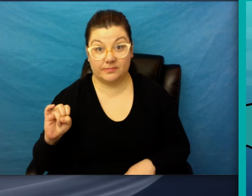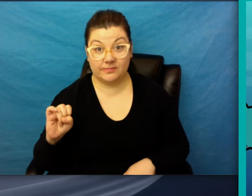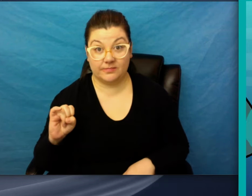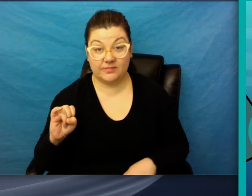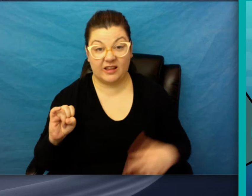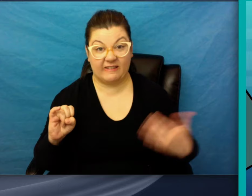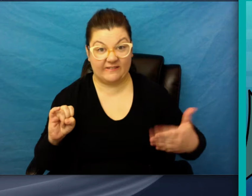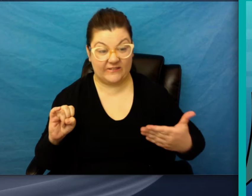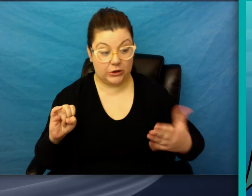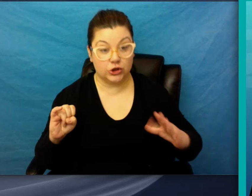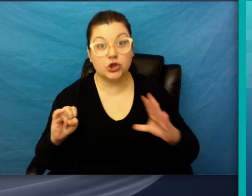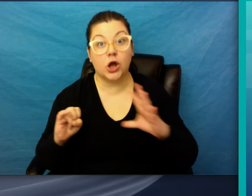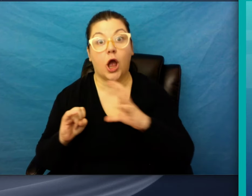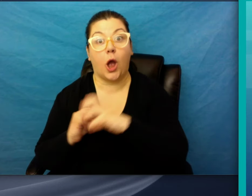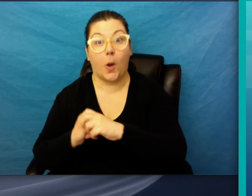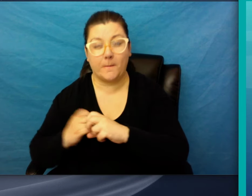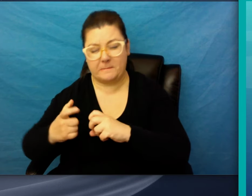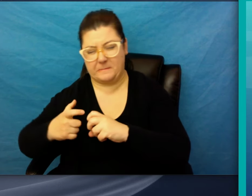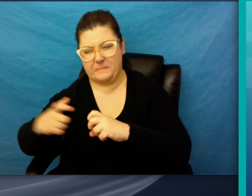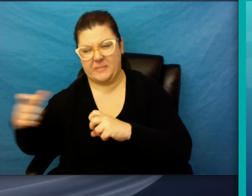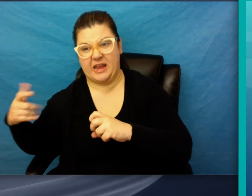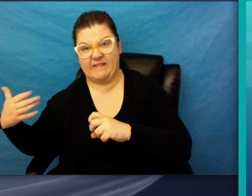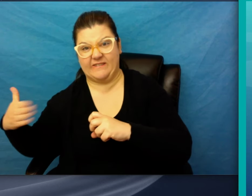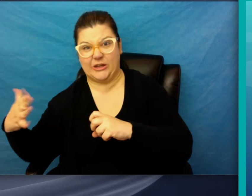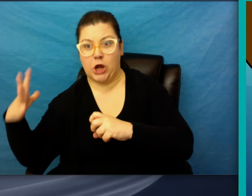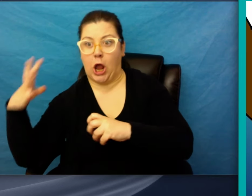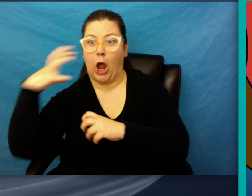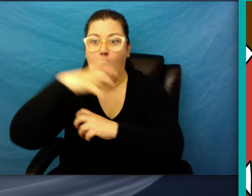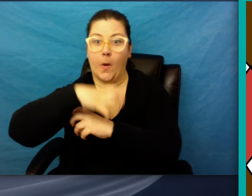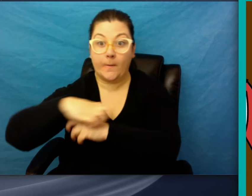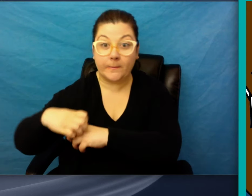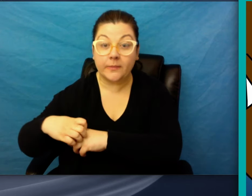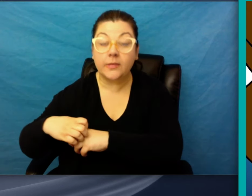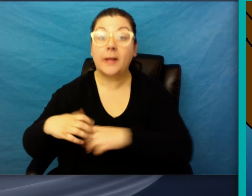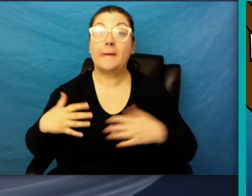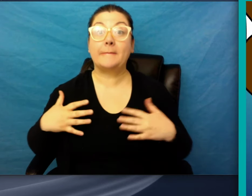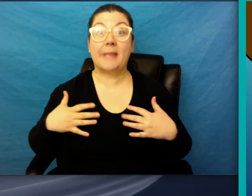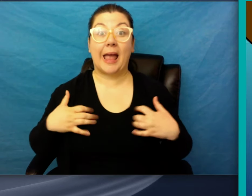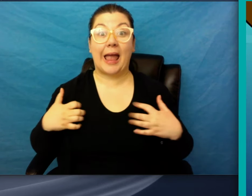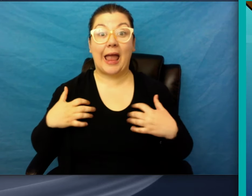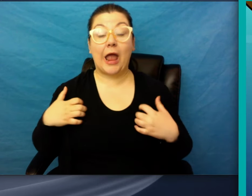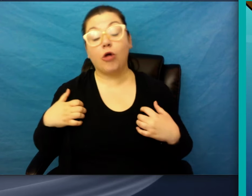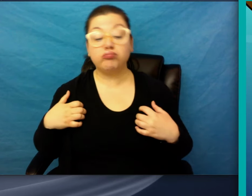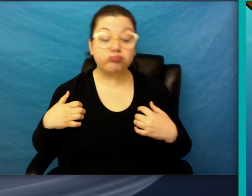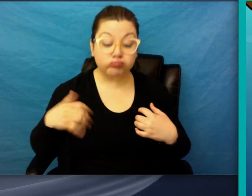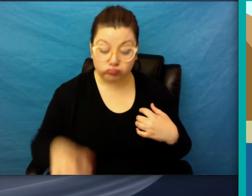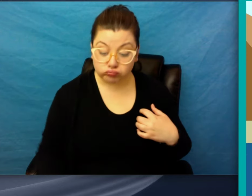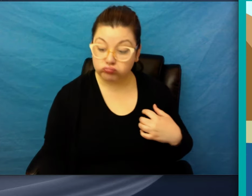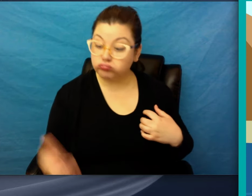Shrimp are eaten by fish, which are eaten by even bigger fish until the bears that hang around the lake decide to go fishing.